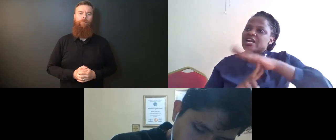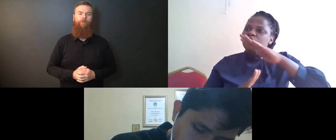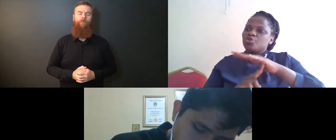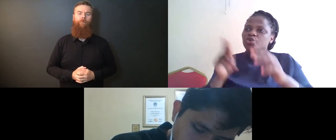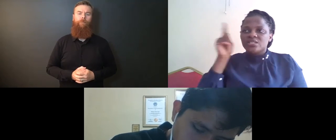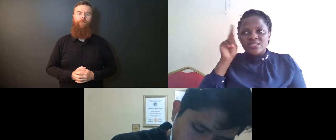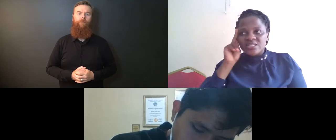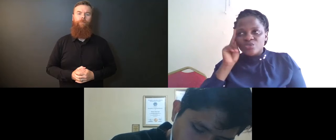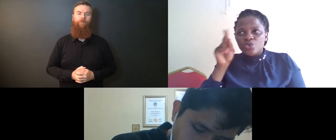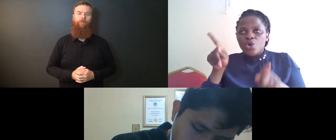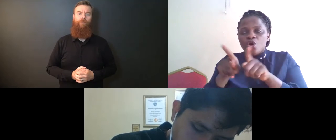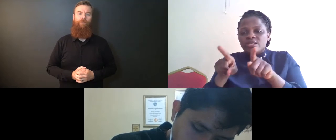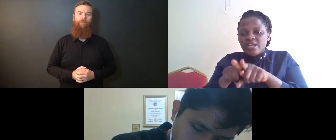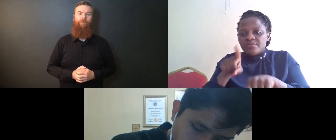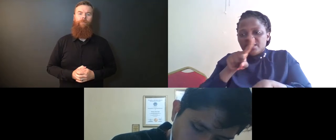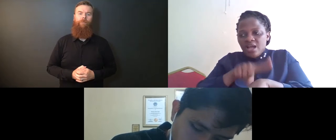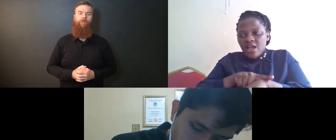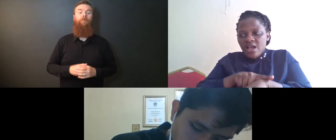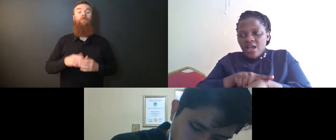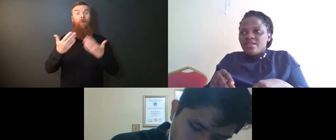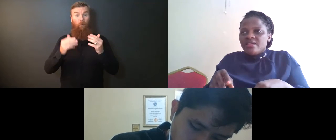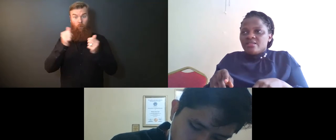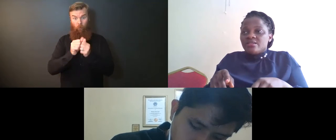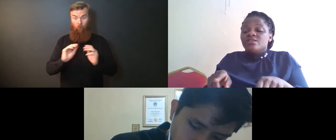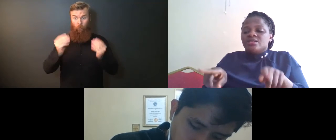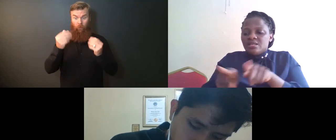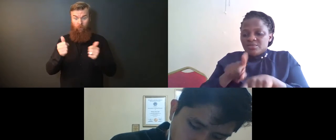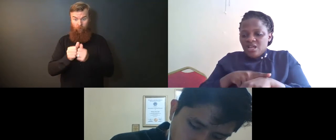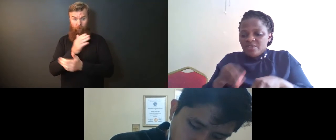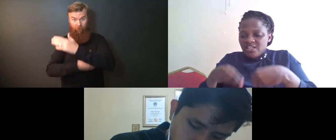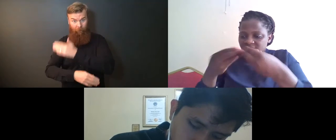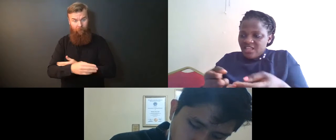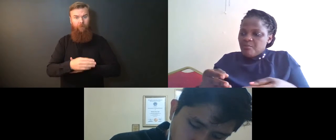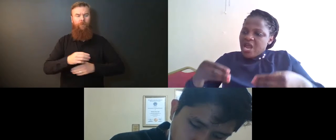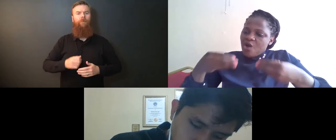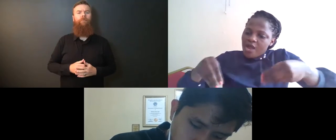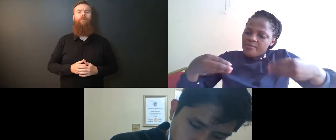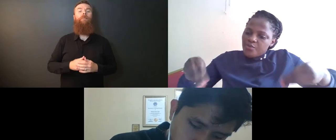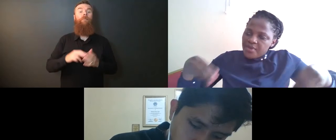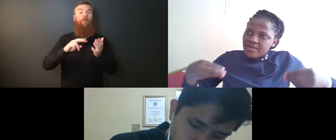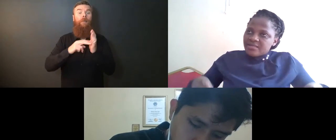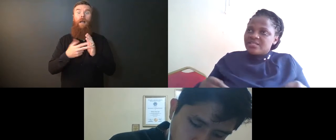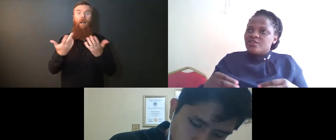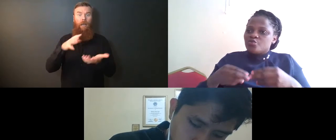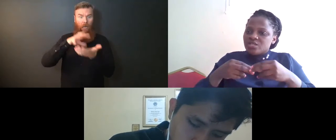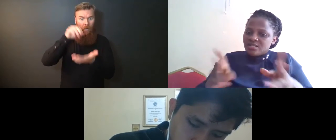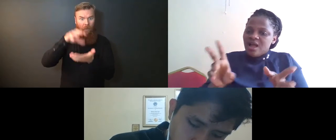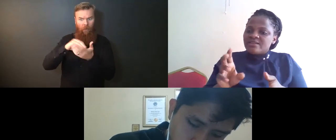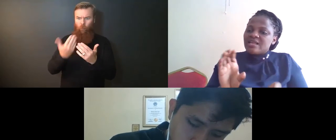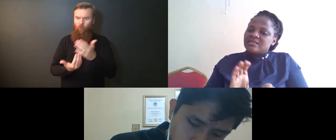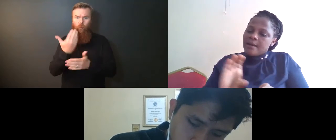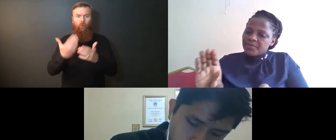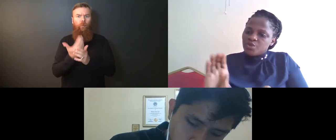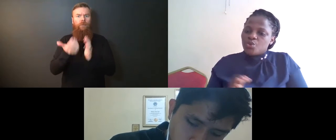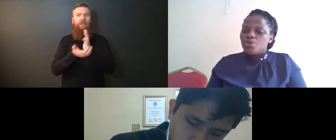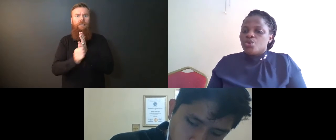youth with disabilities attain vocational skills. At the same time, give them